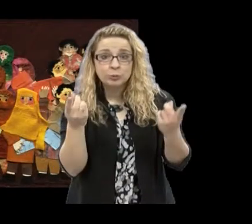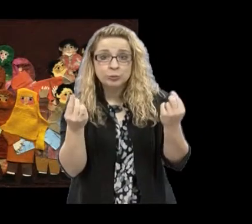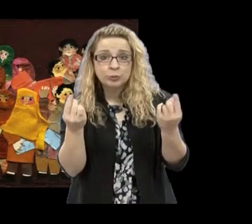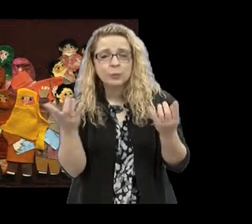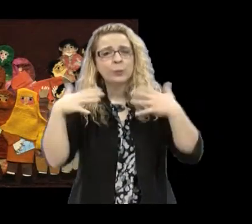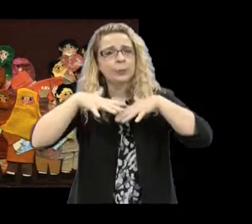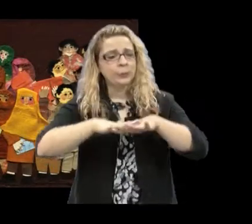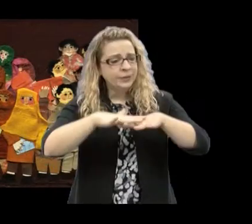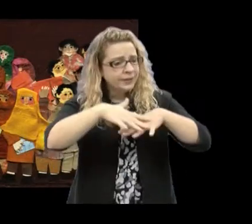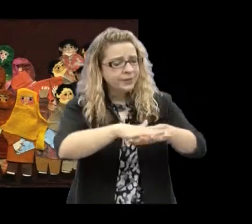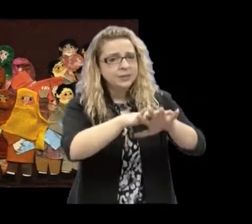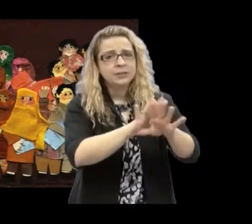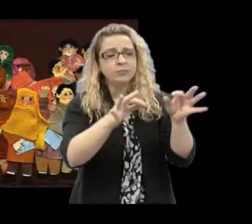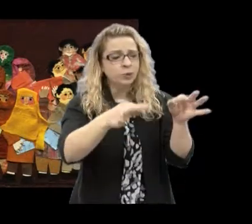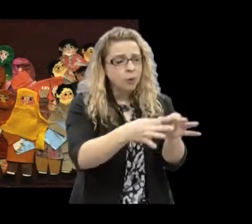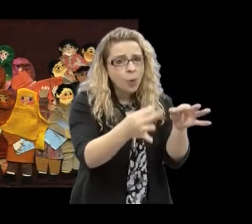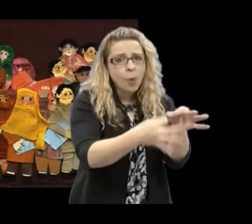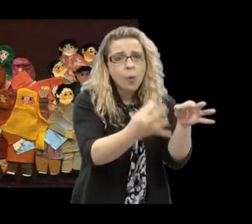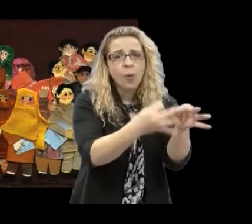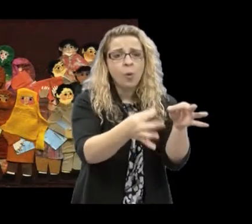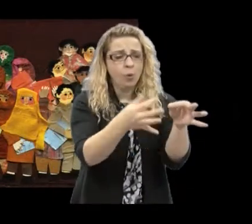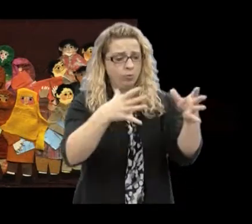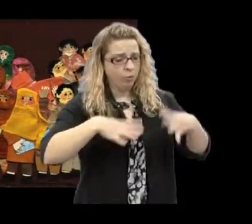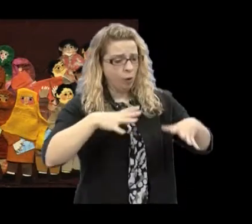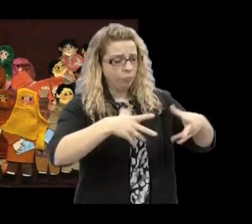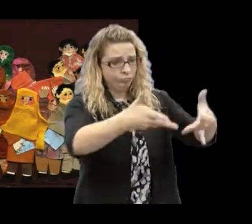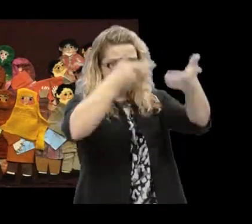Our mothers weave and sew the clothes we wear.